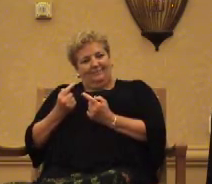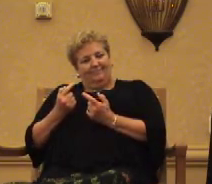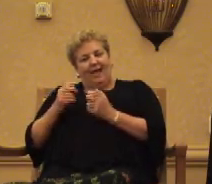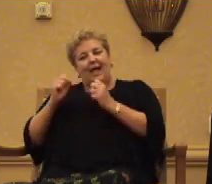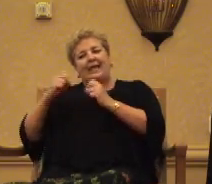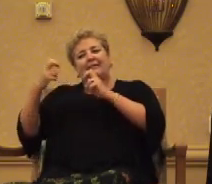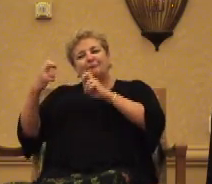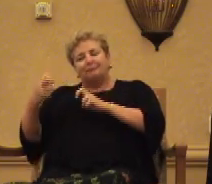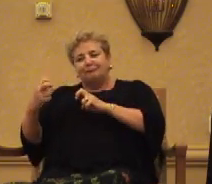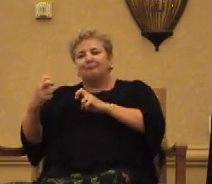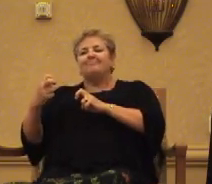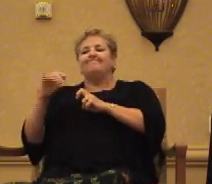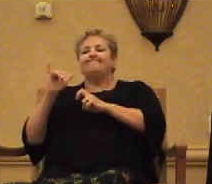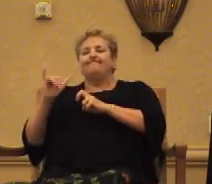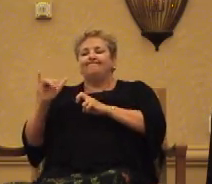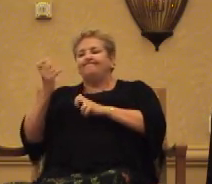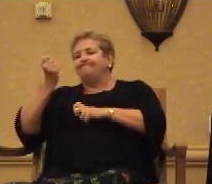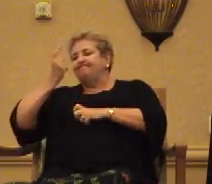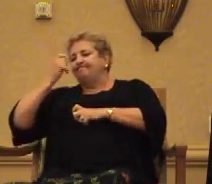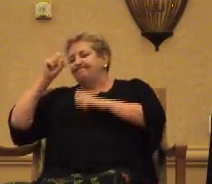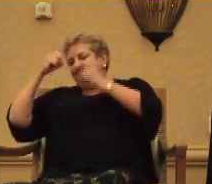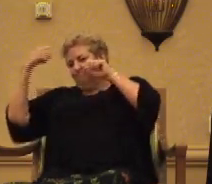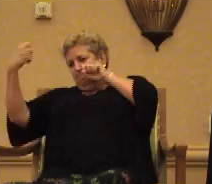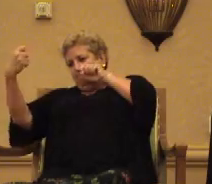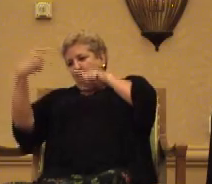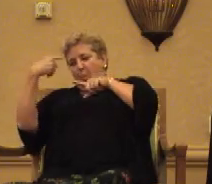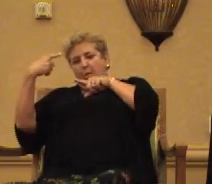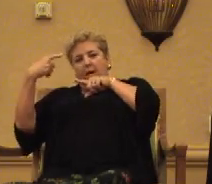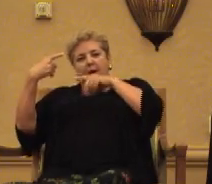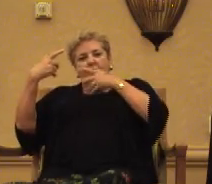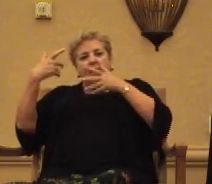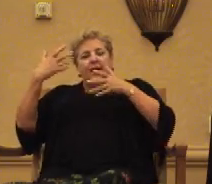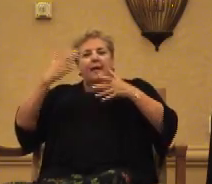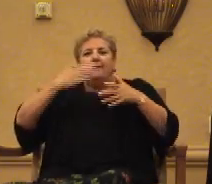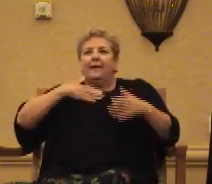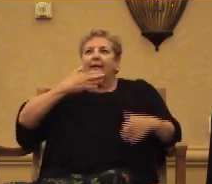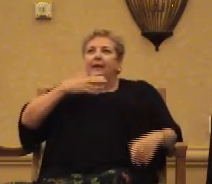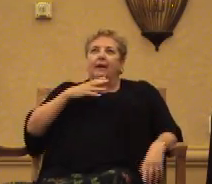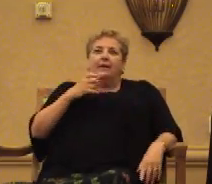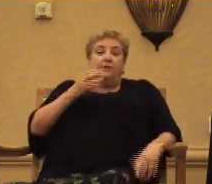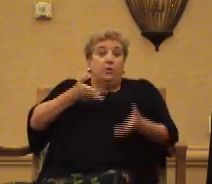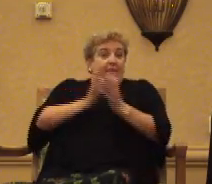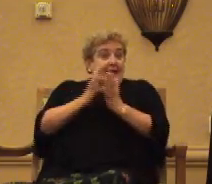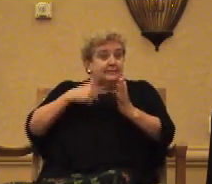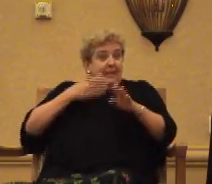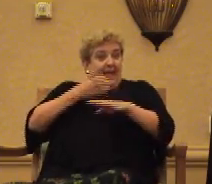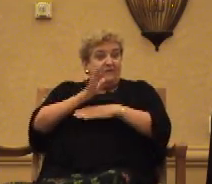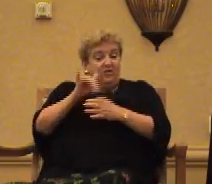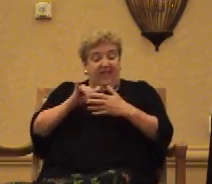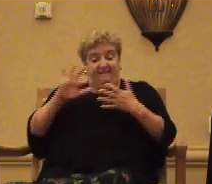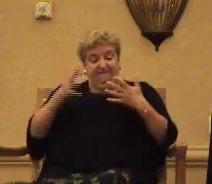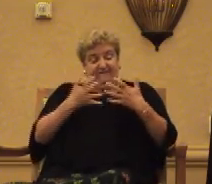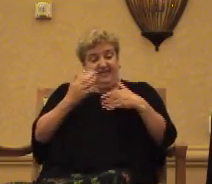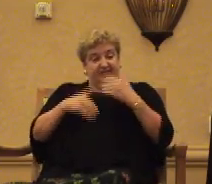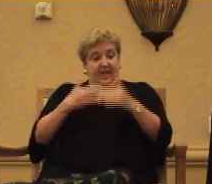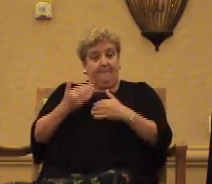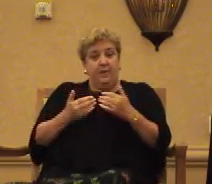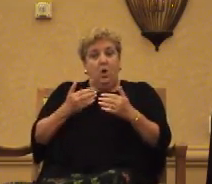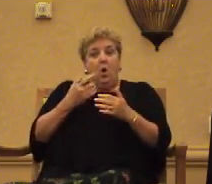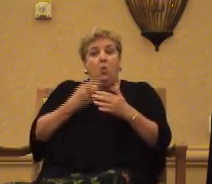that I judged like that. My God, if you asked me after that fifth step what were the exact nature of my wrongs were,